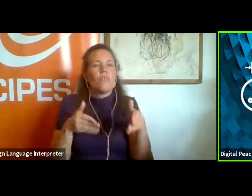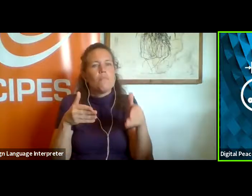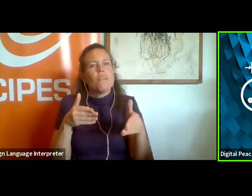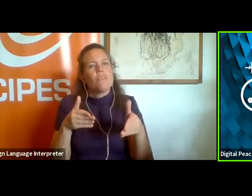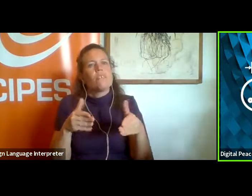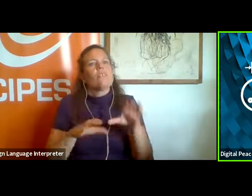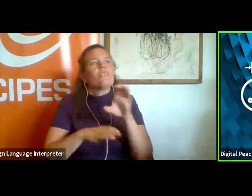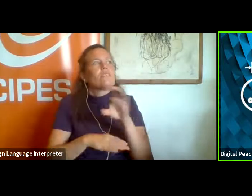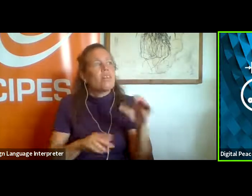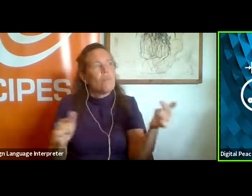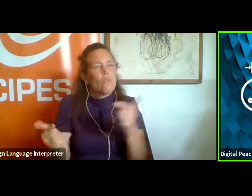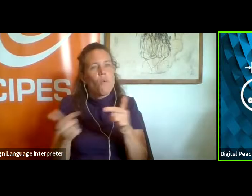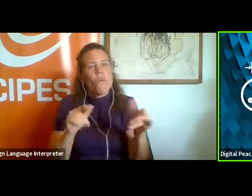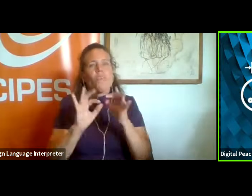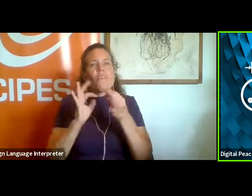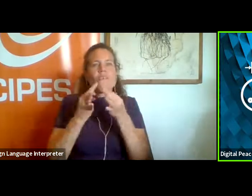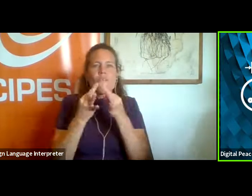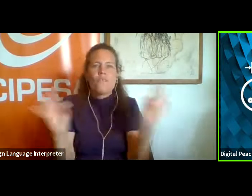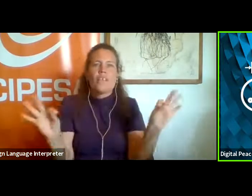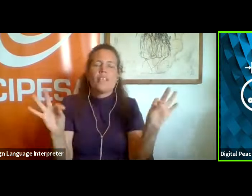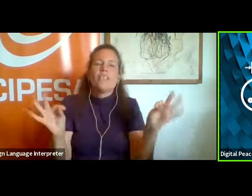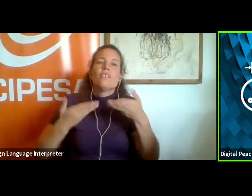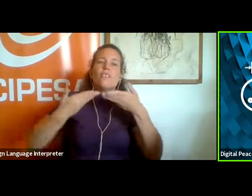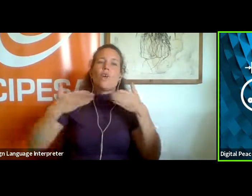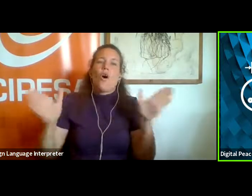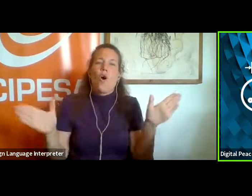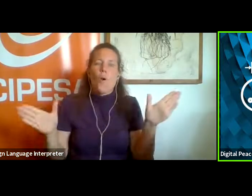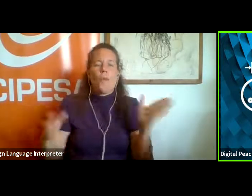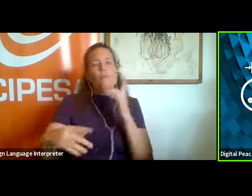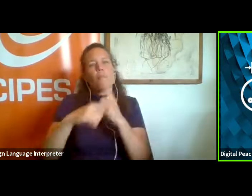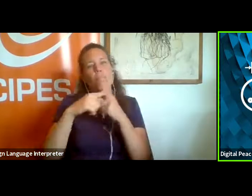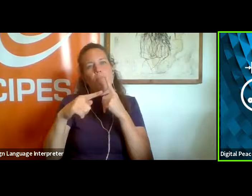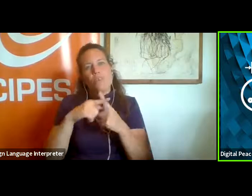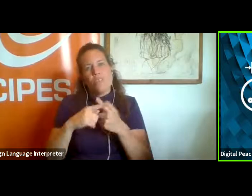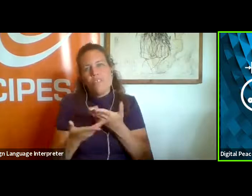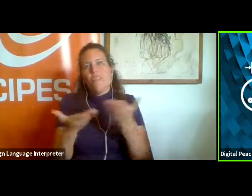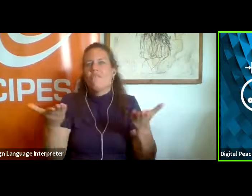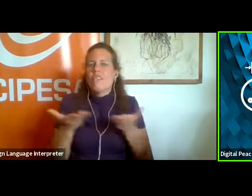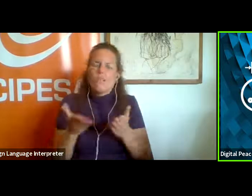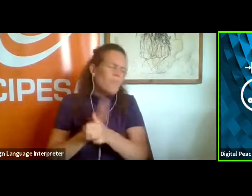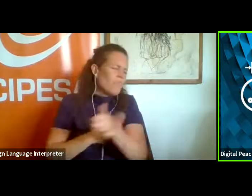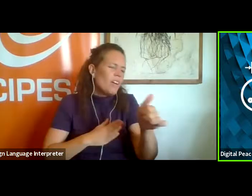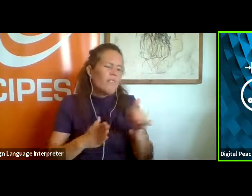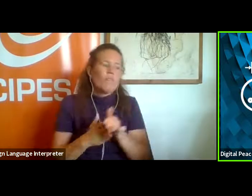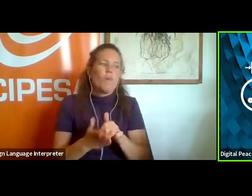warfare free, and is just an open and positive environment for everyone.